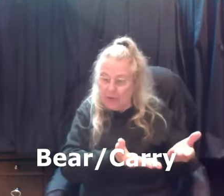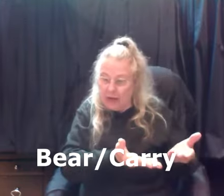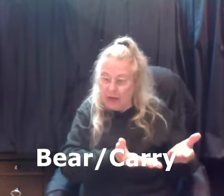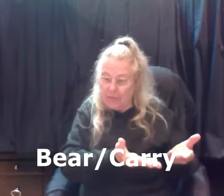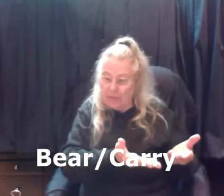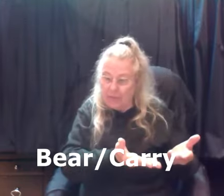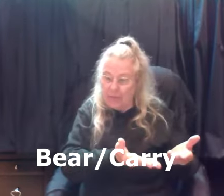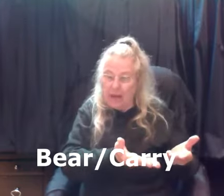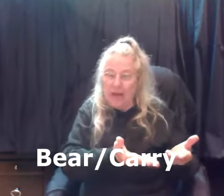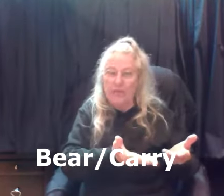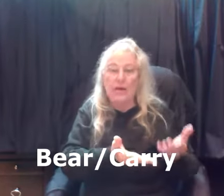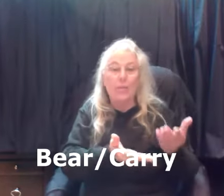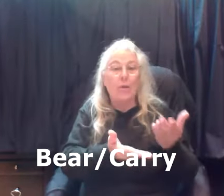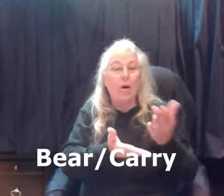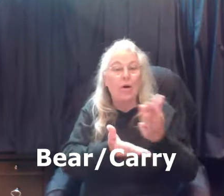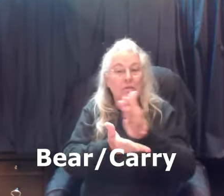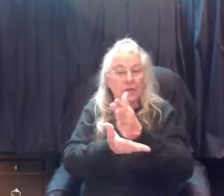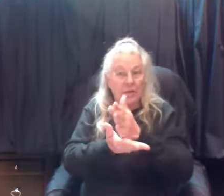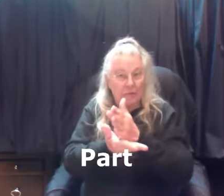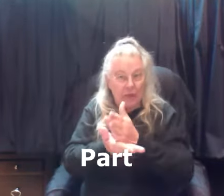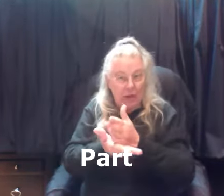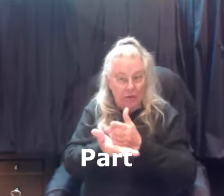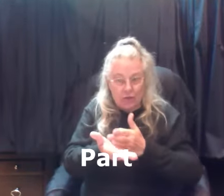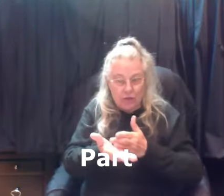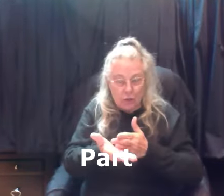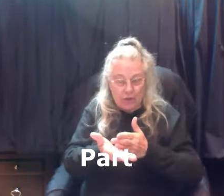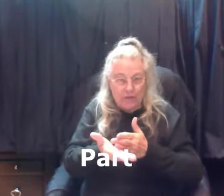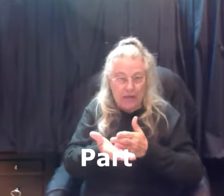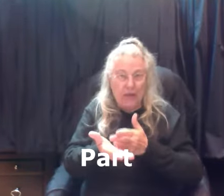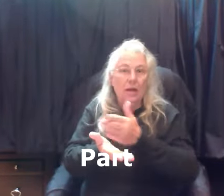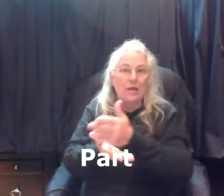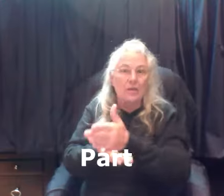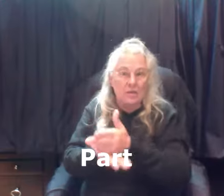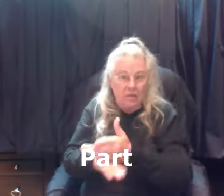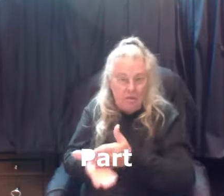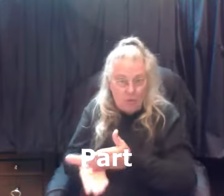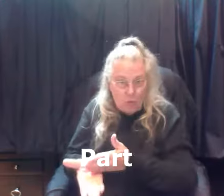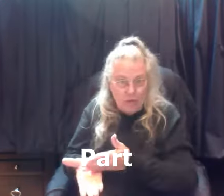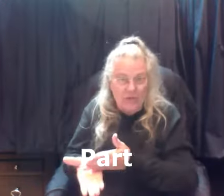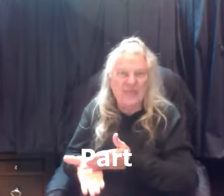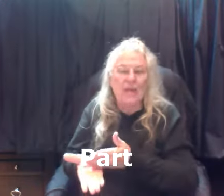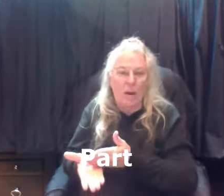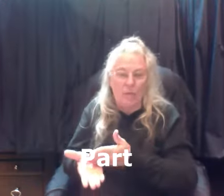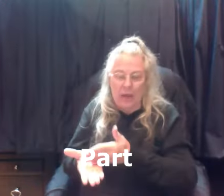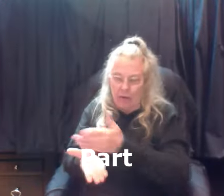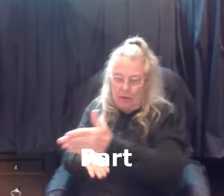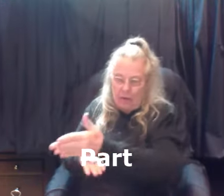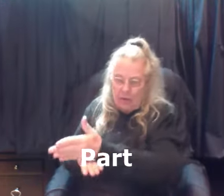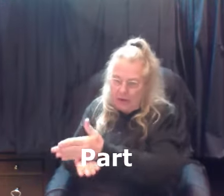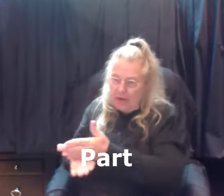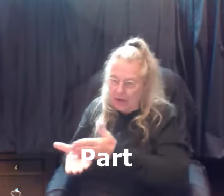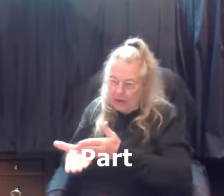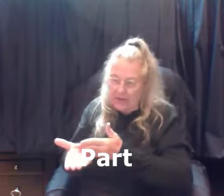there are parts and you're just going to see the word some here it carries some